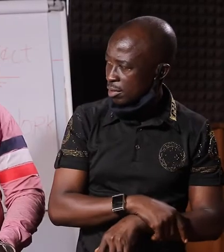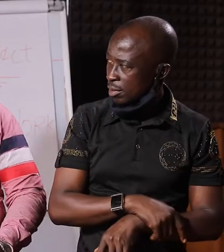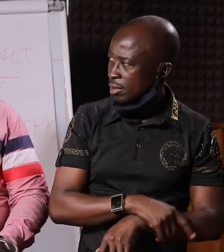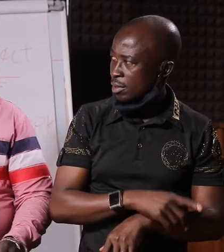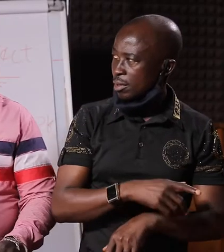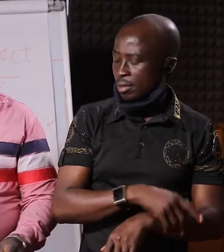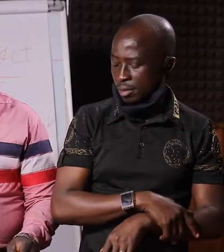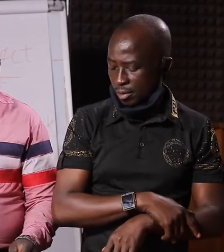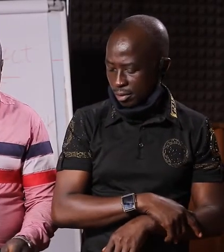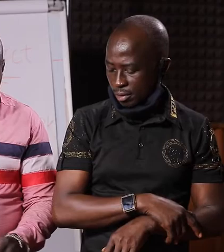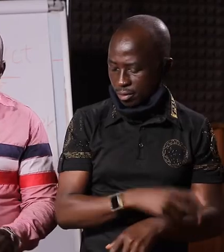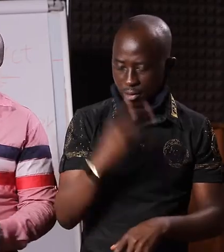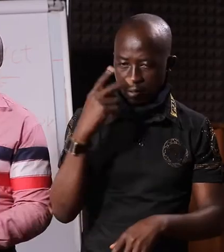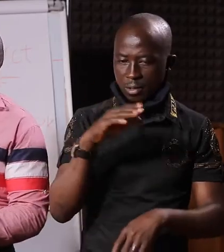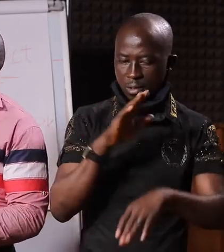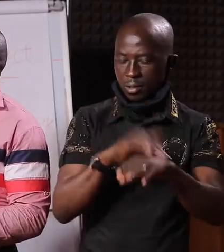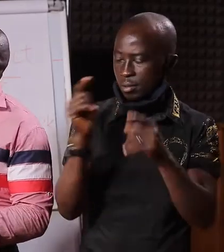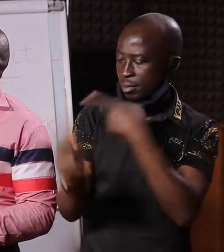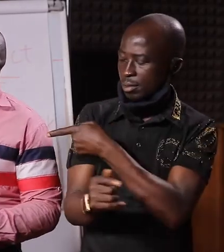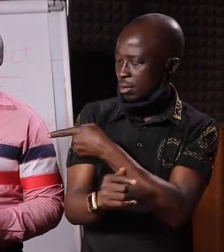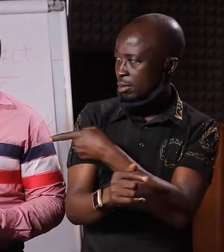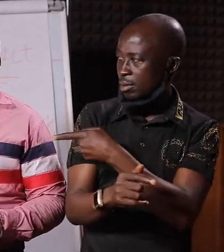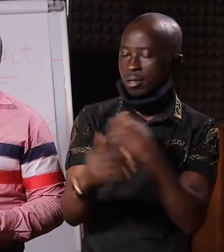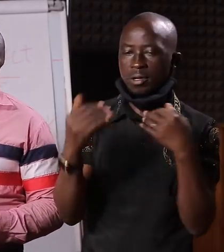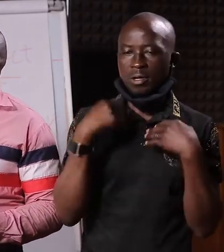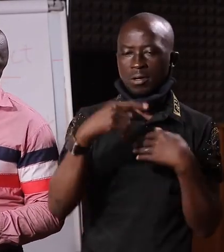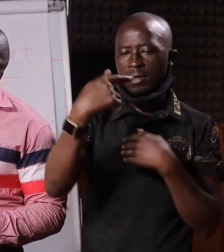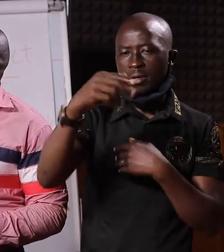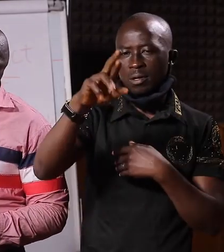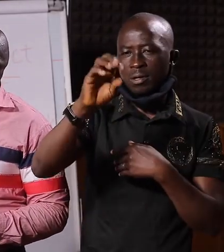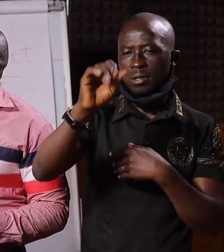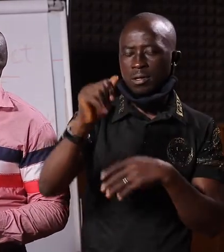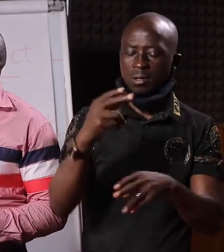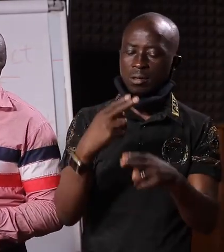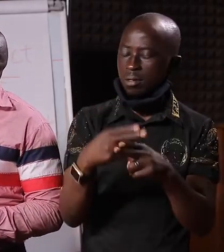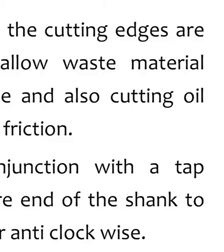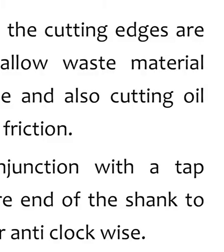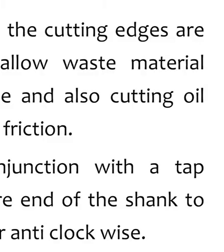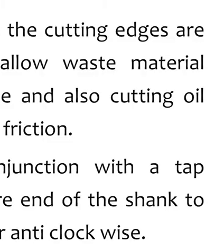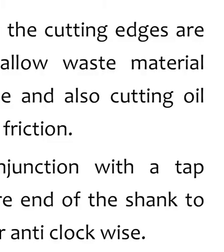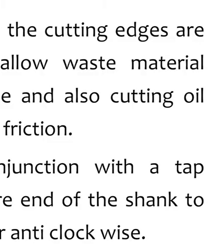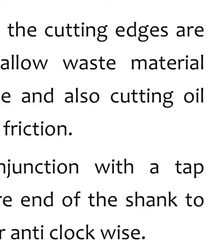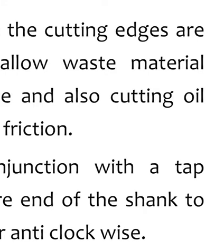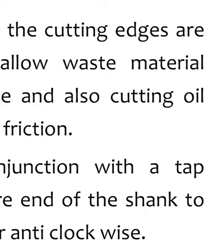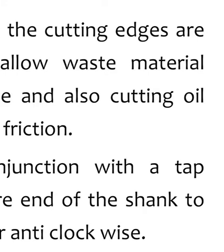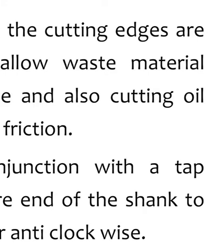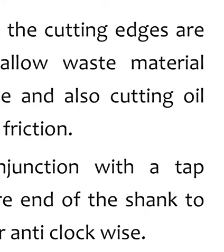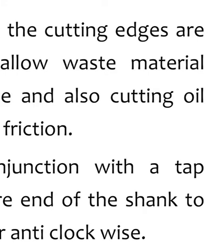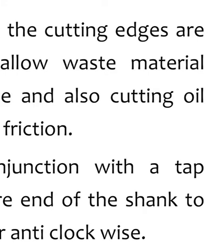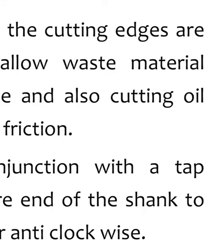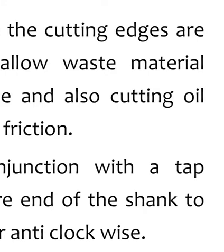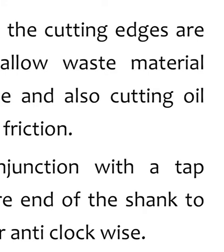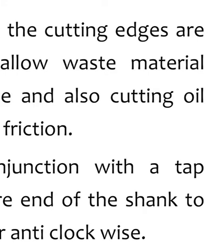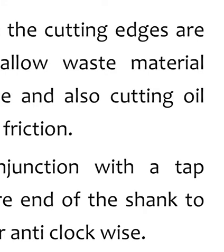The tap consists of a groove called flute.